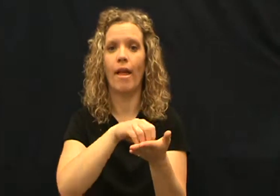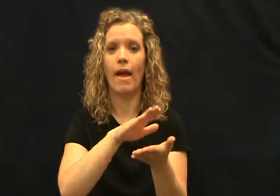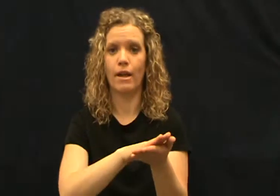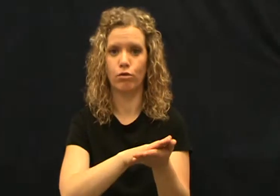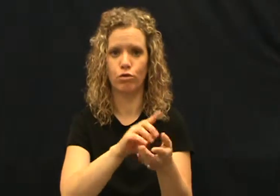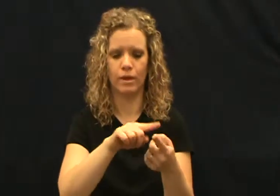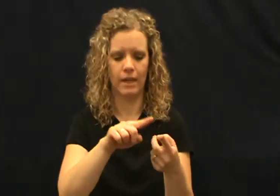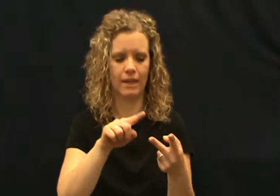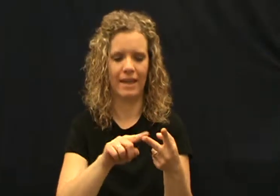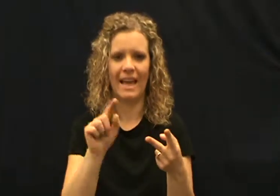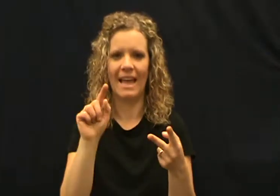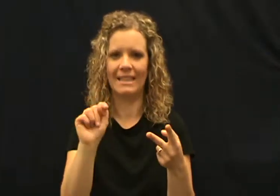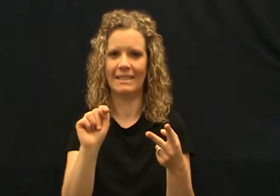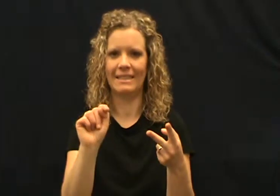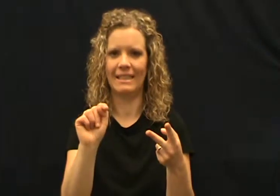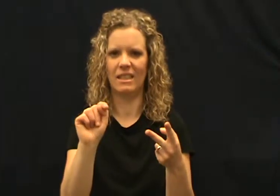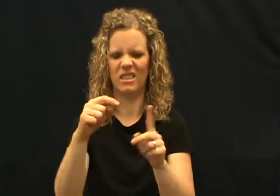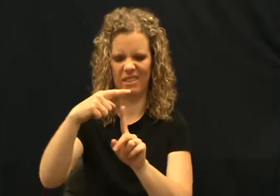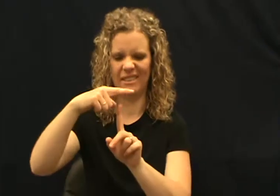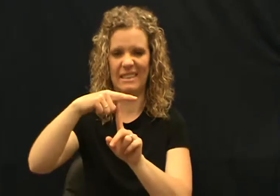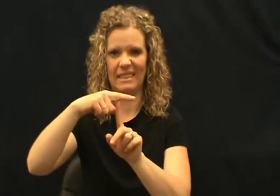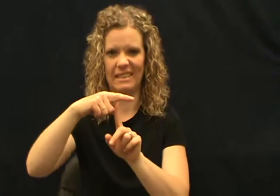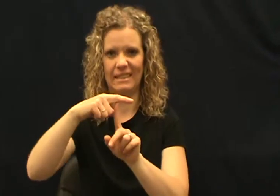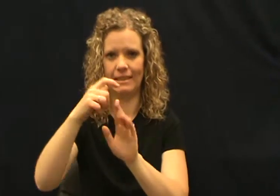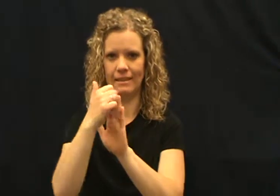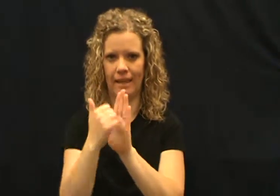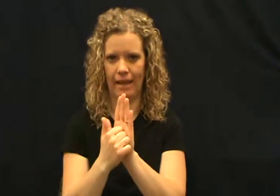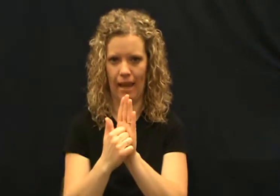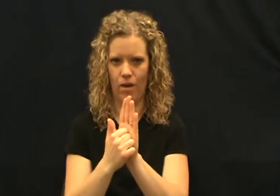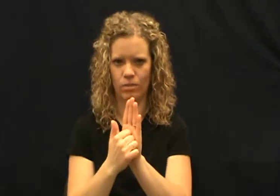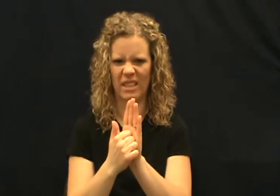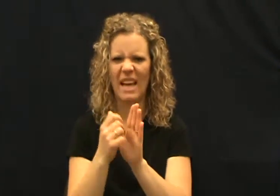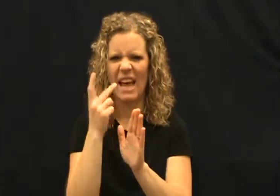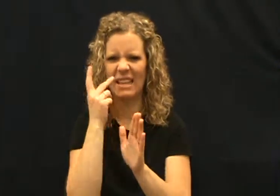to explain how different transactions affect the financial statements.